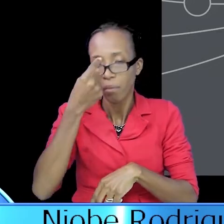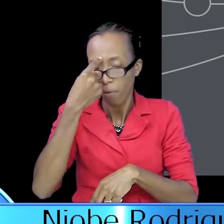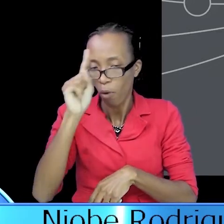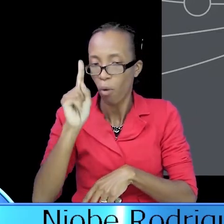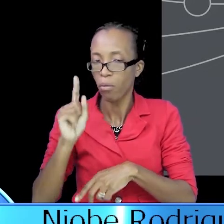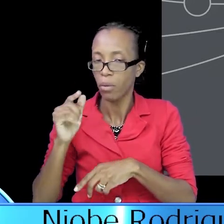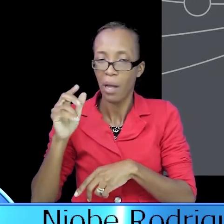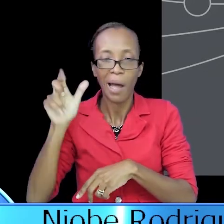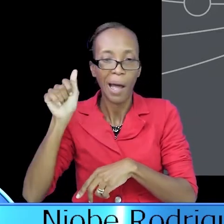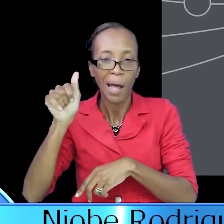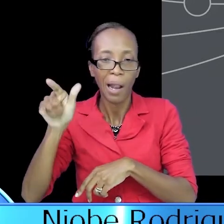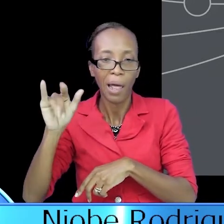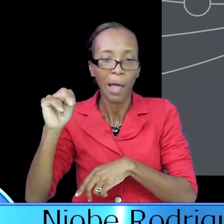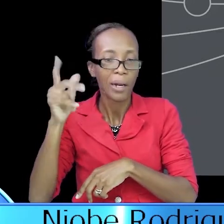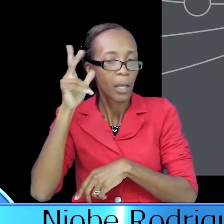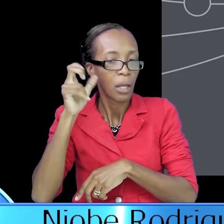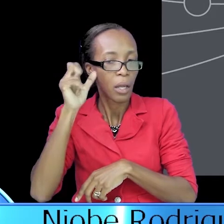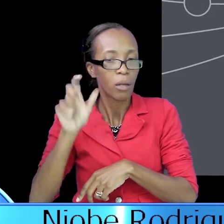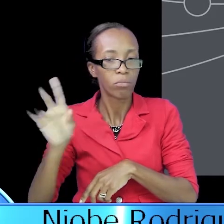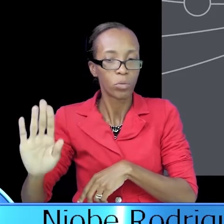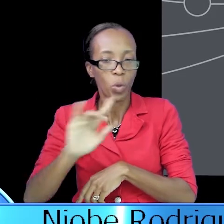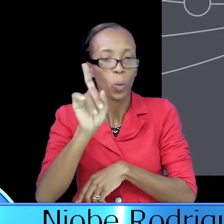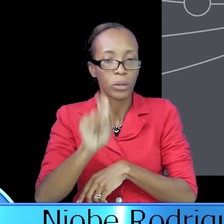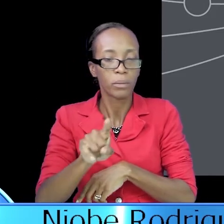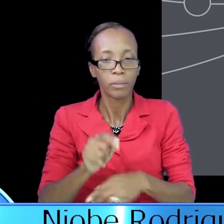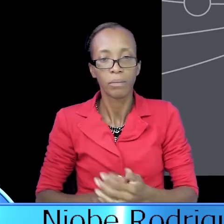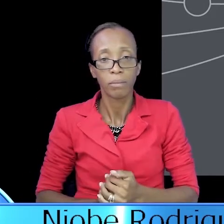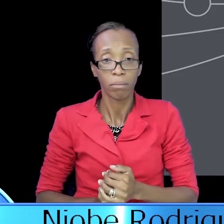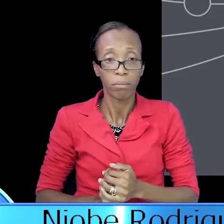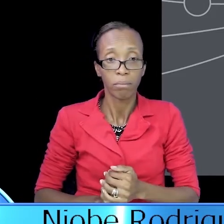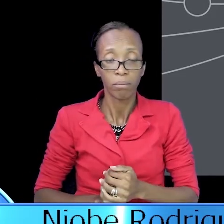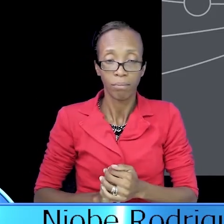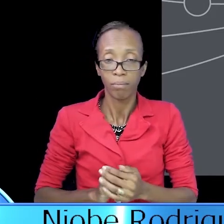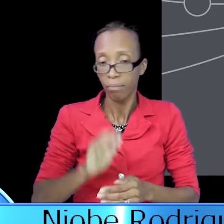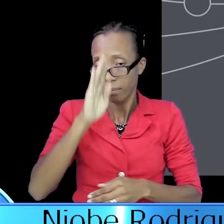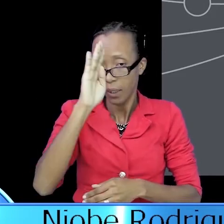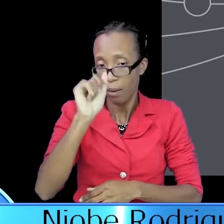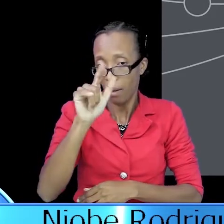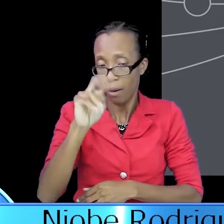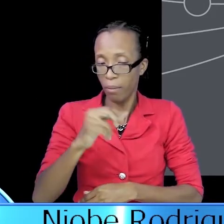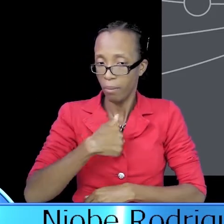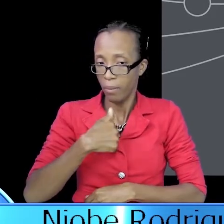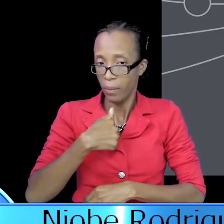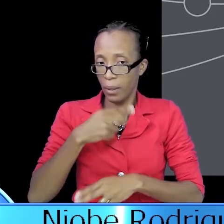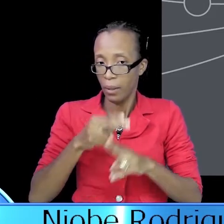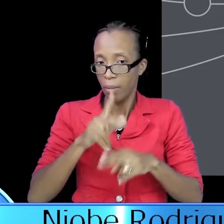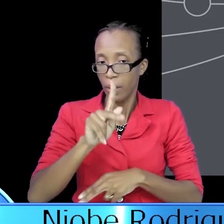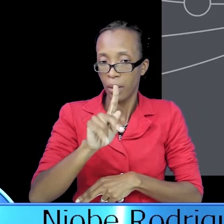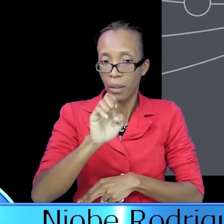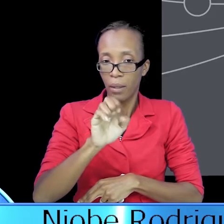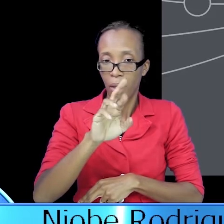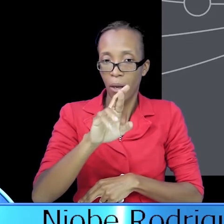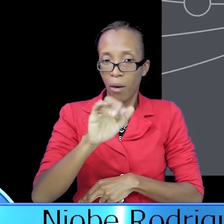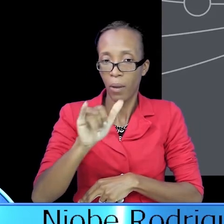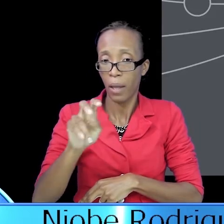about making those systems accessible. So I'll invite you just unmute your mics again and throw some questions out there.